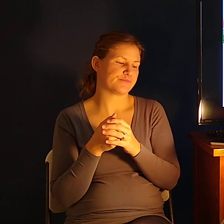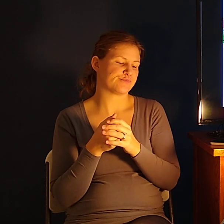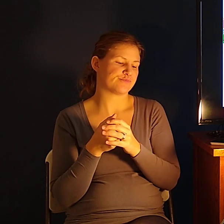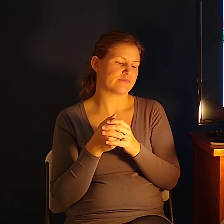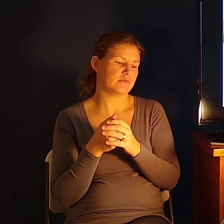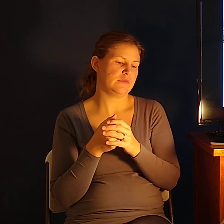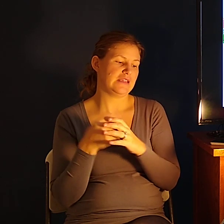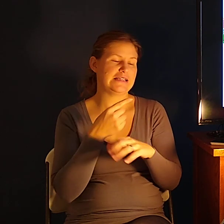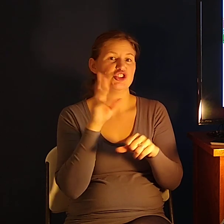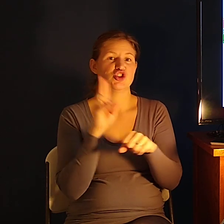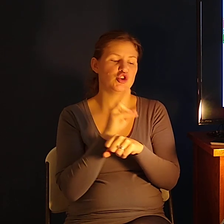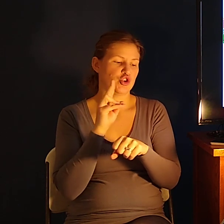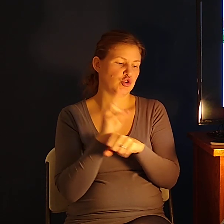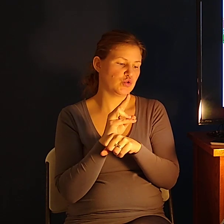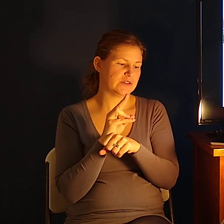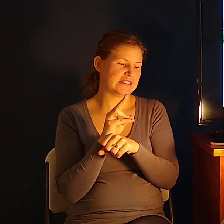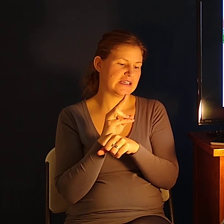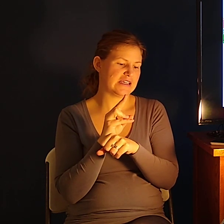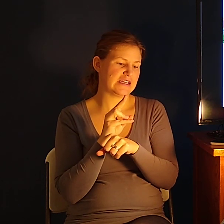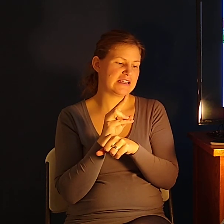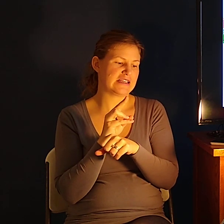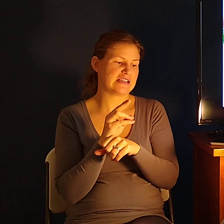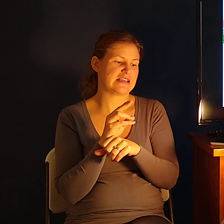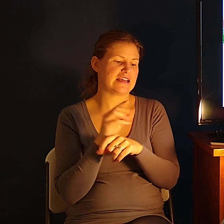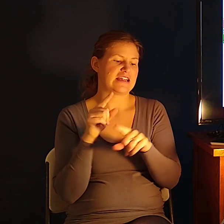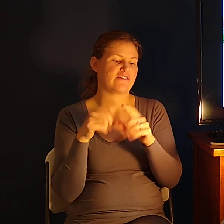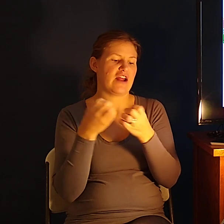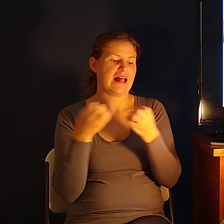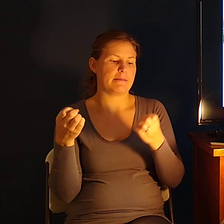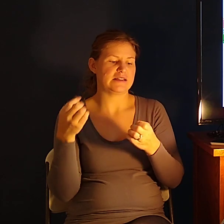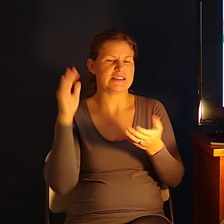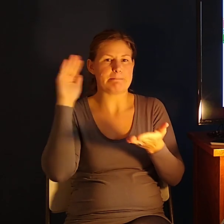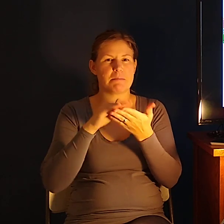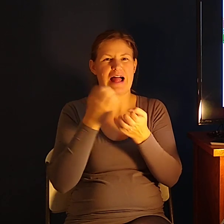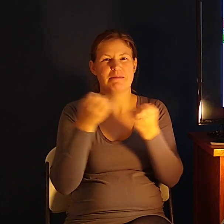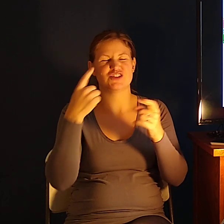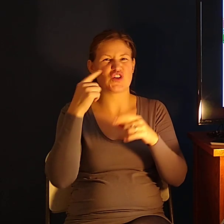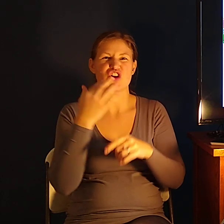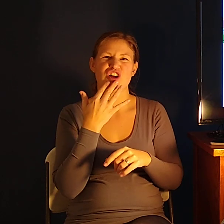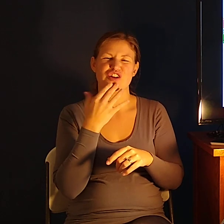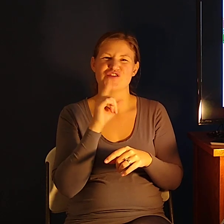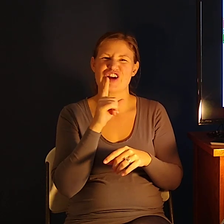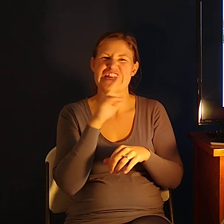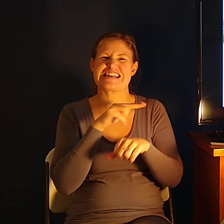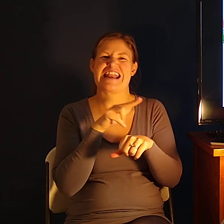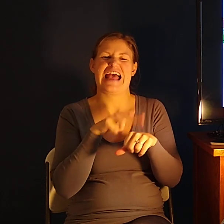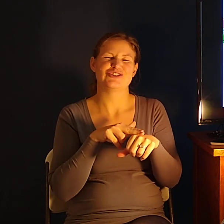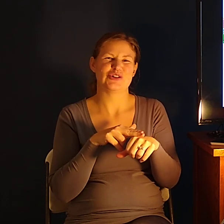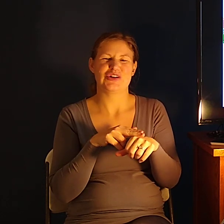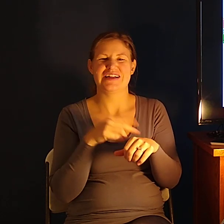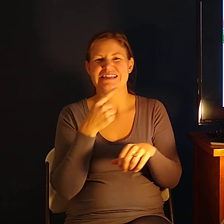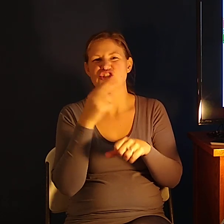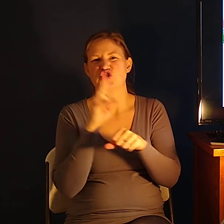he's using nickel elements in terms of color. They're all kind of natural. He's using the